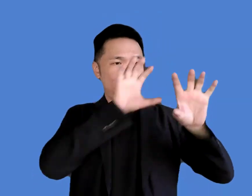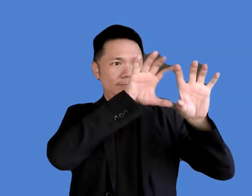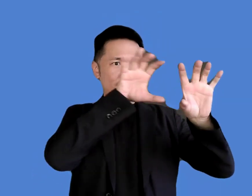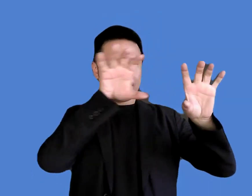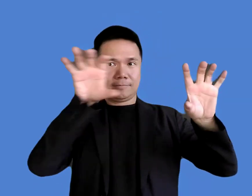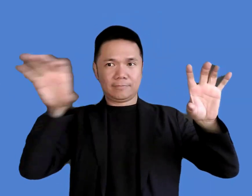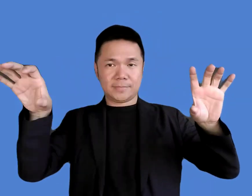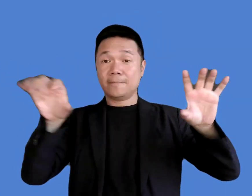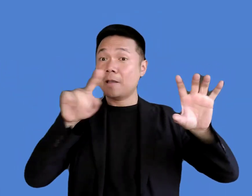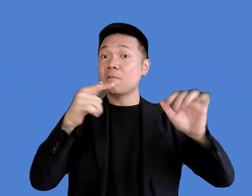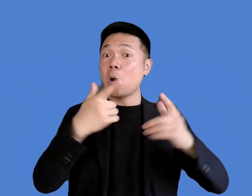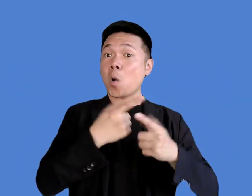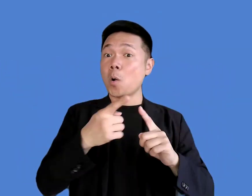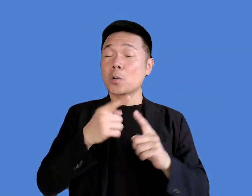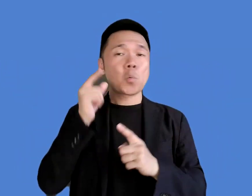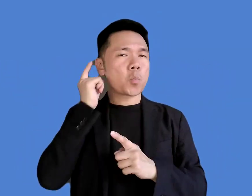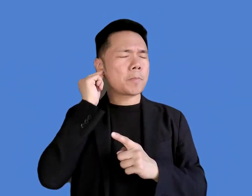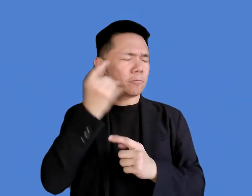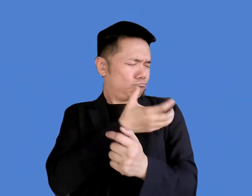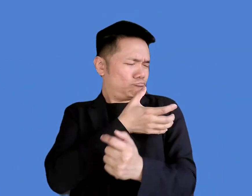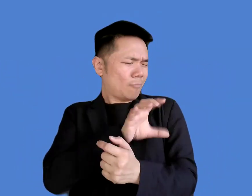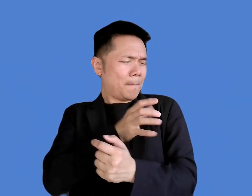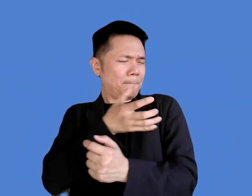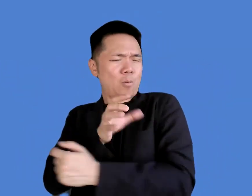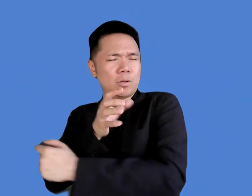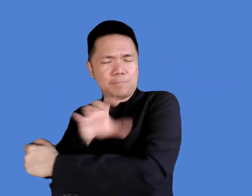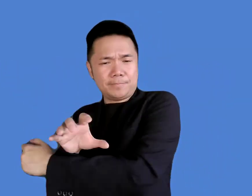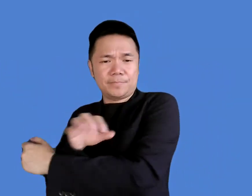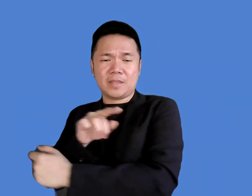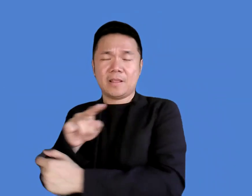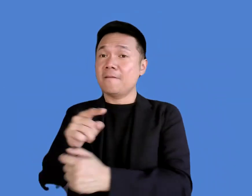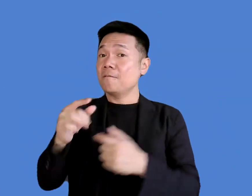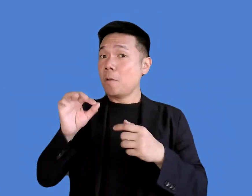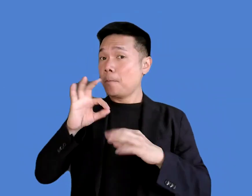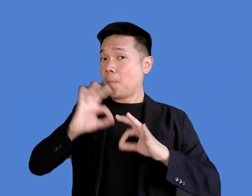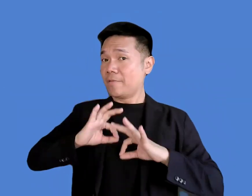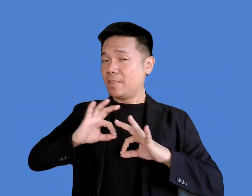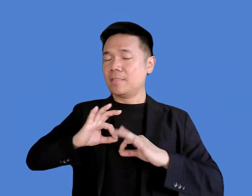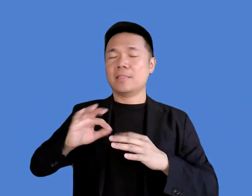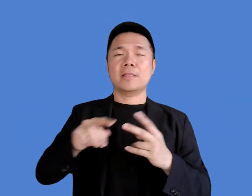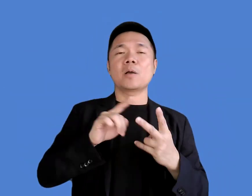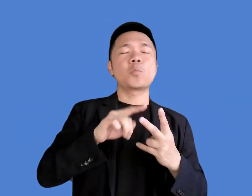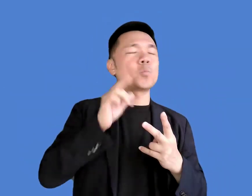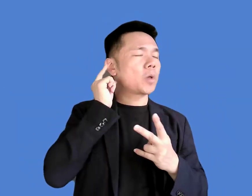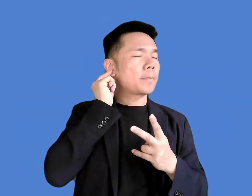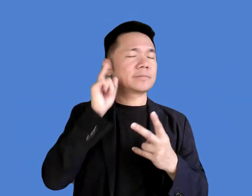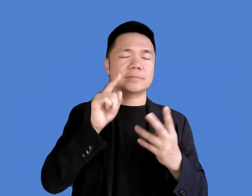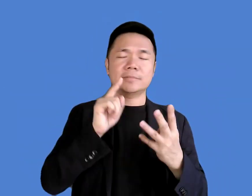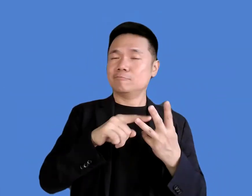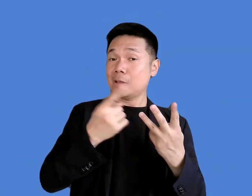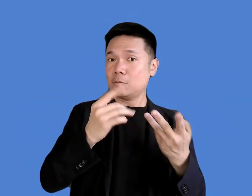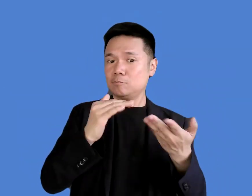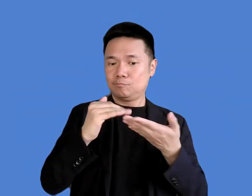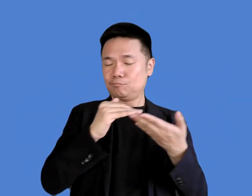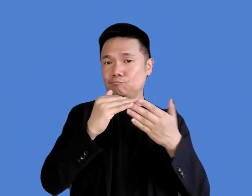women's empowerment principles, and bringing together private sector, gender equality, and innovation. We need these new solutions.